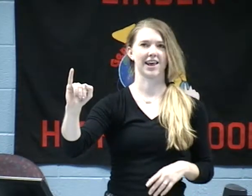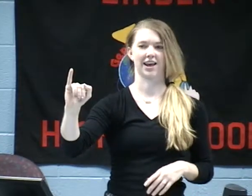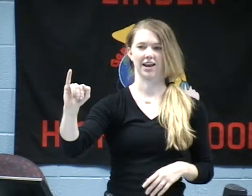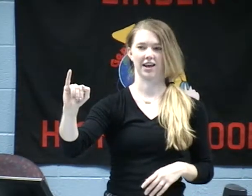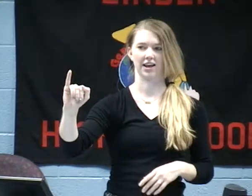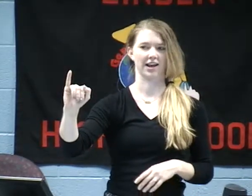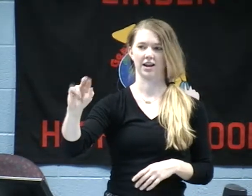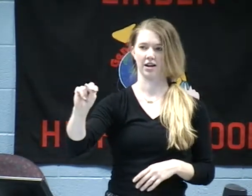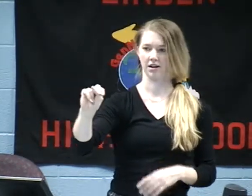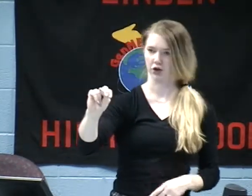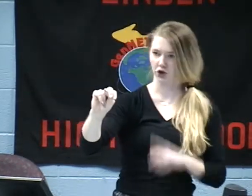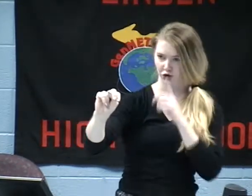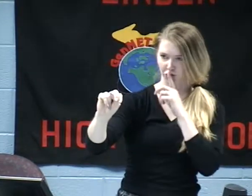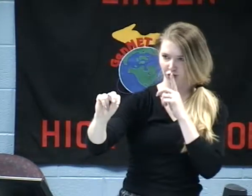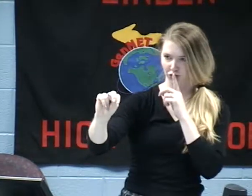Ice.